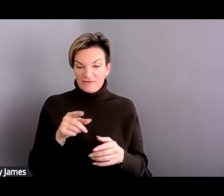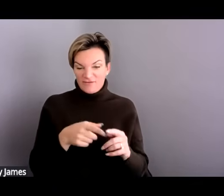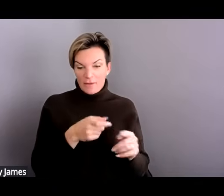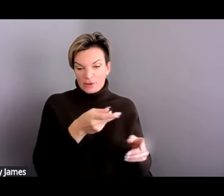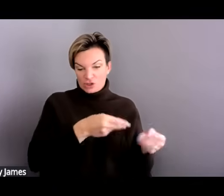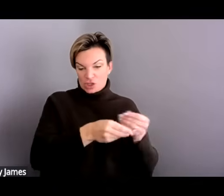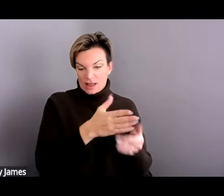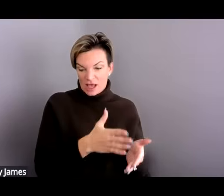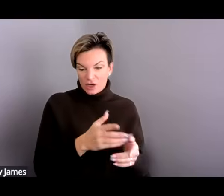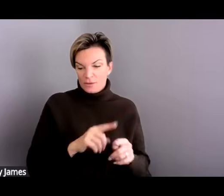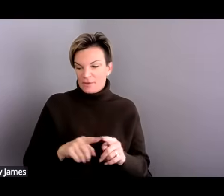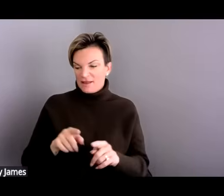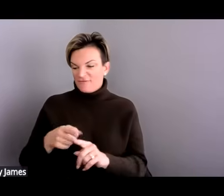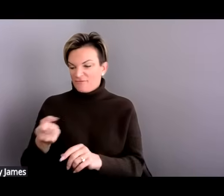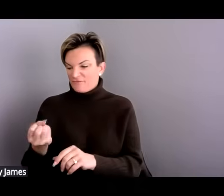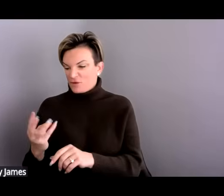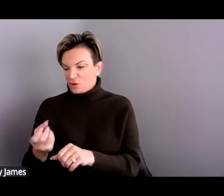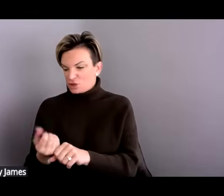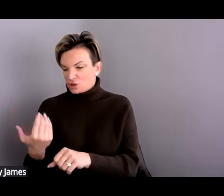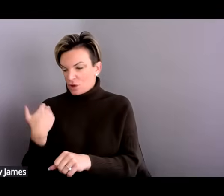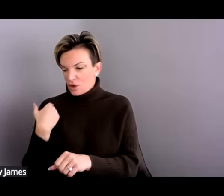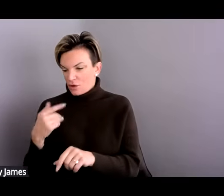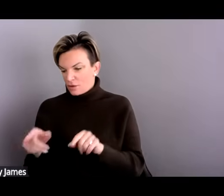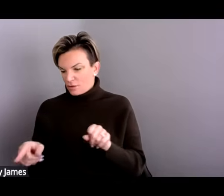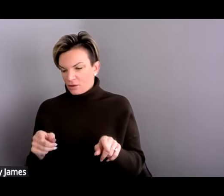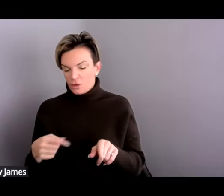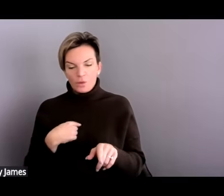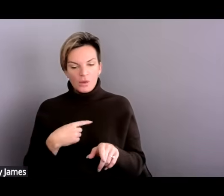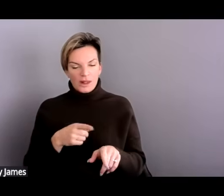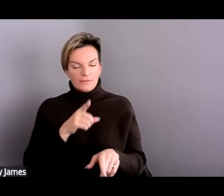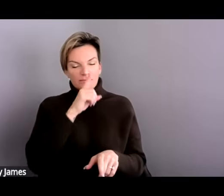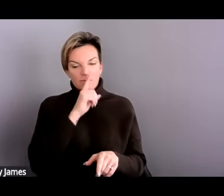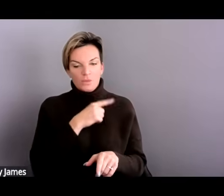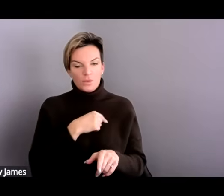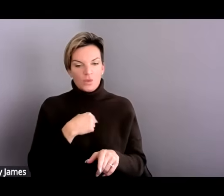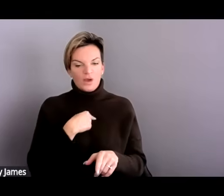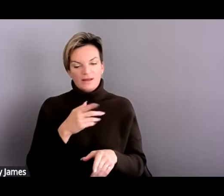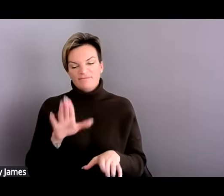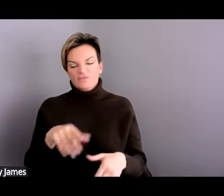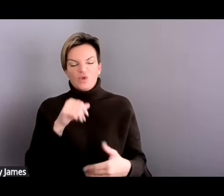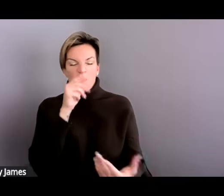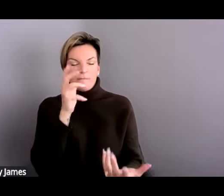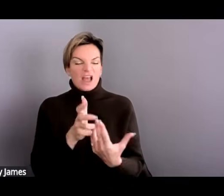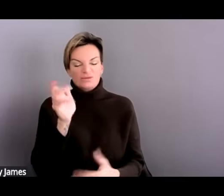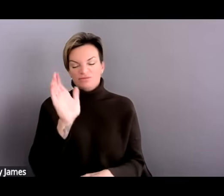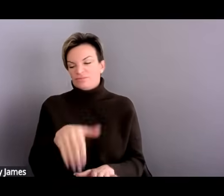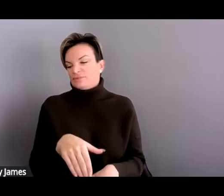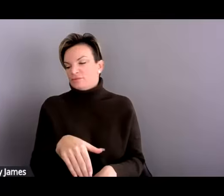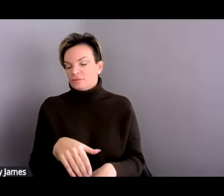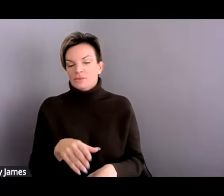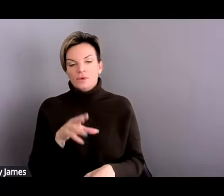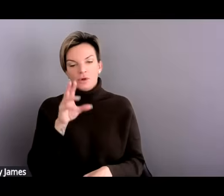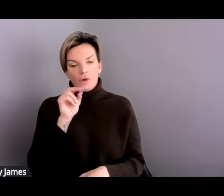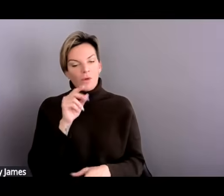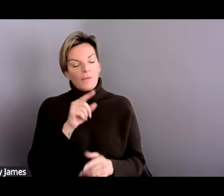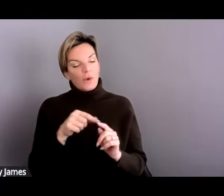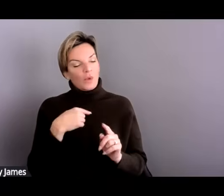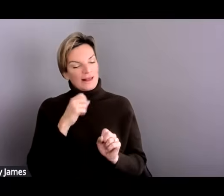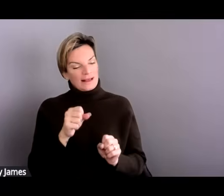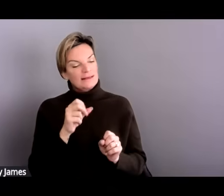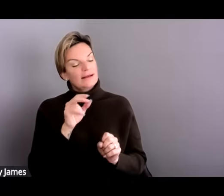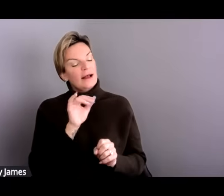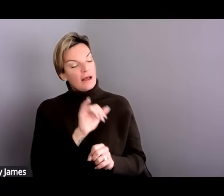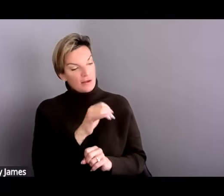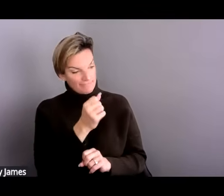from a few years ago. We're not just going to take that and say, oh yeah, those don't match. We recommend this be disqualified. We're going to say, okay, I see why you're challenging this. Now we're going to go back to